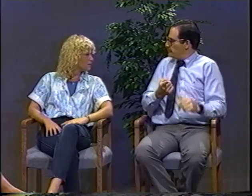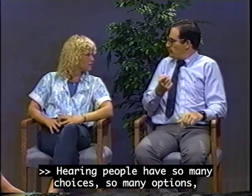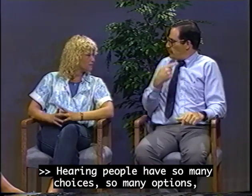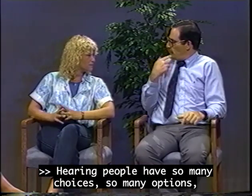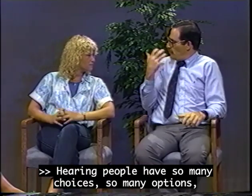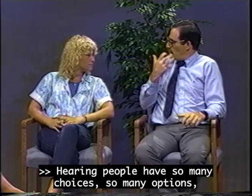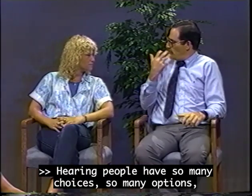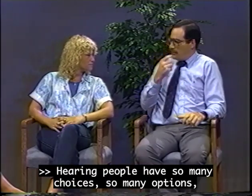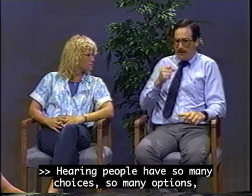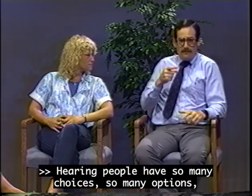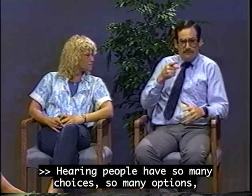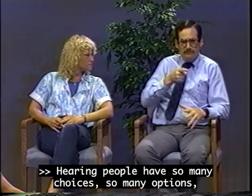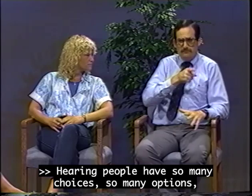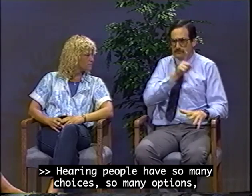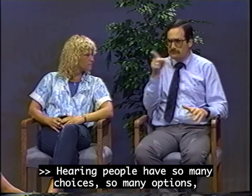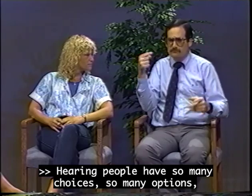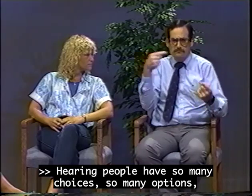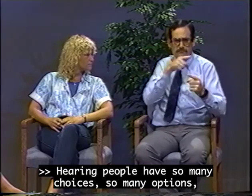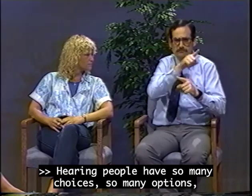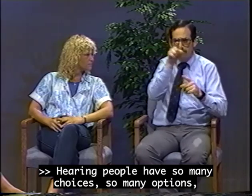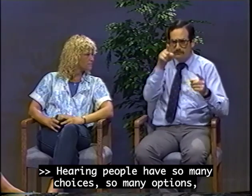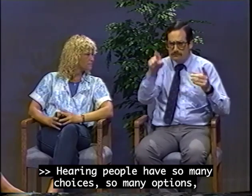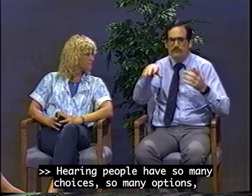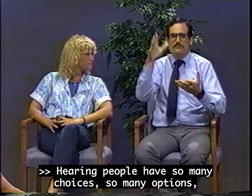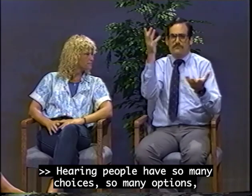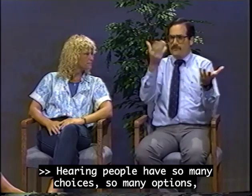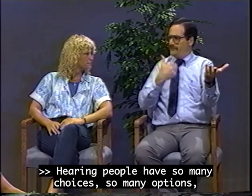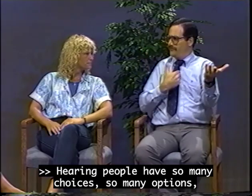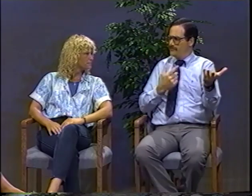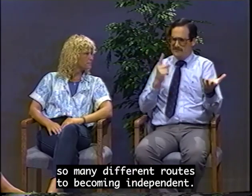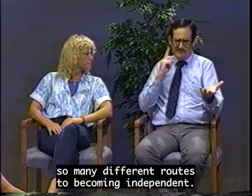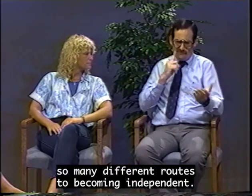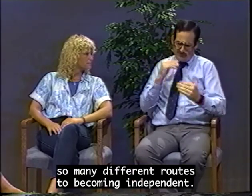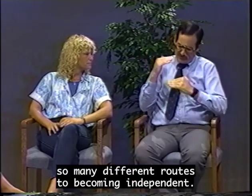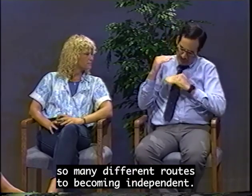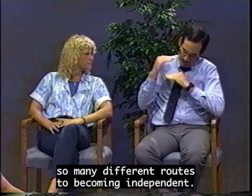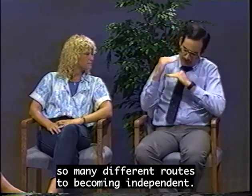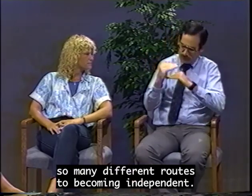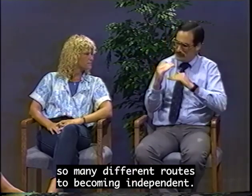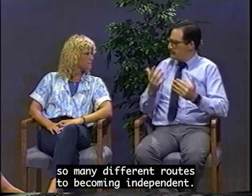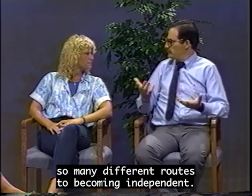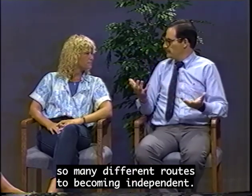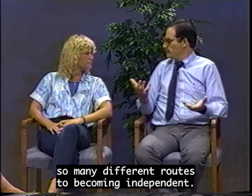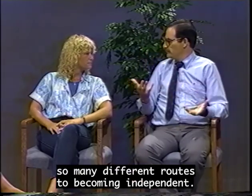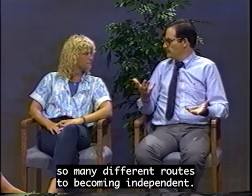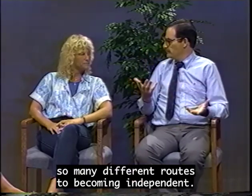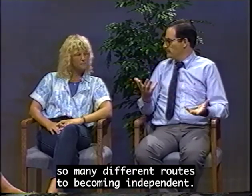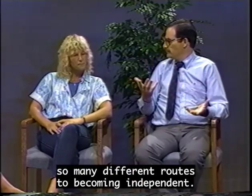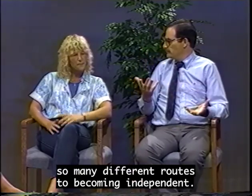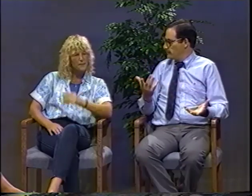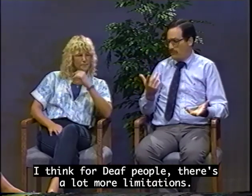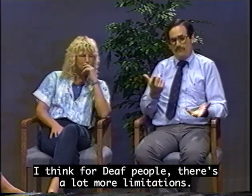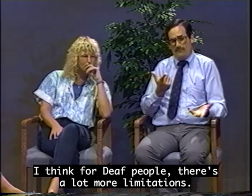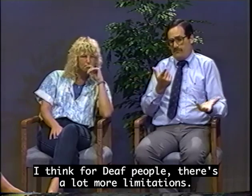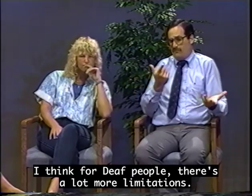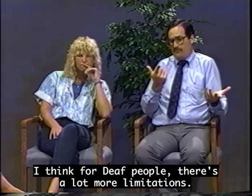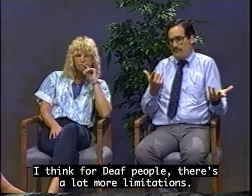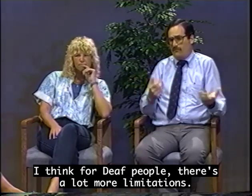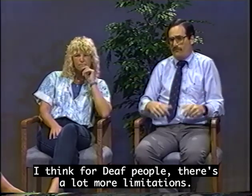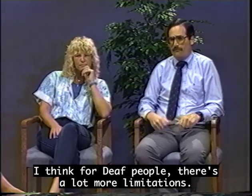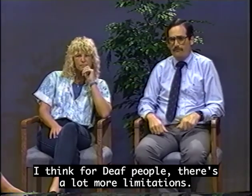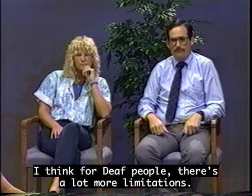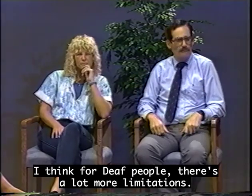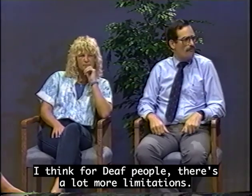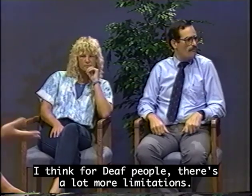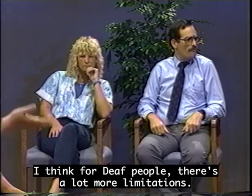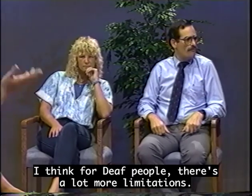me? Hearing people have so many choices, so many options, so many different routes to becoming independent. I think for deaf